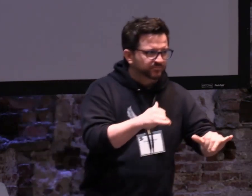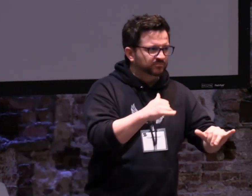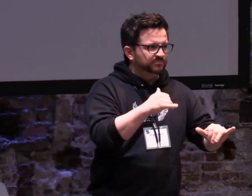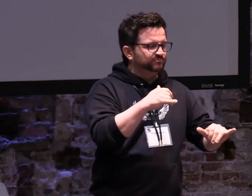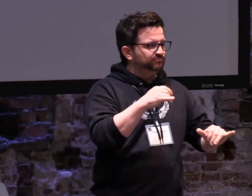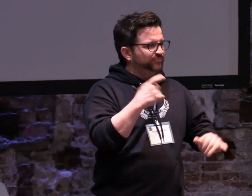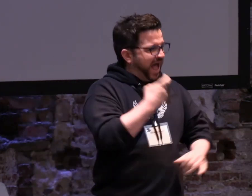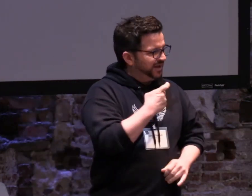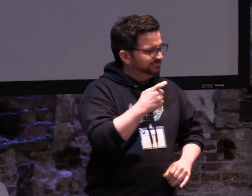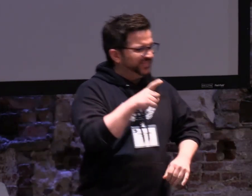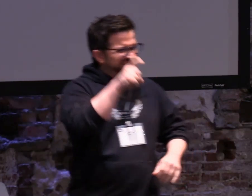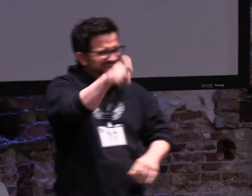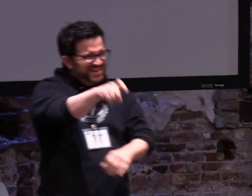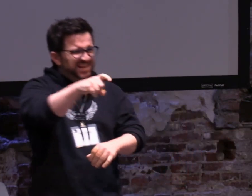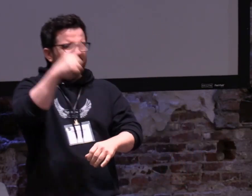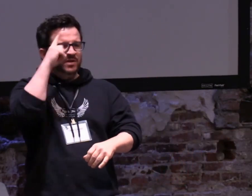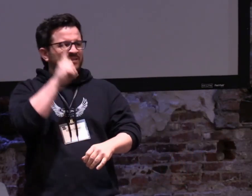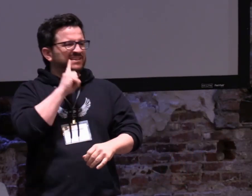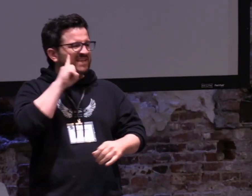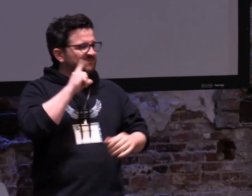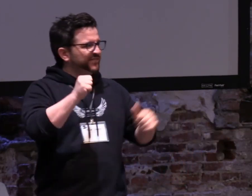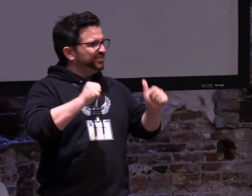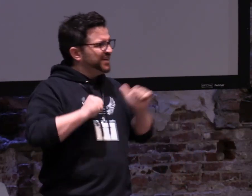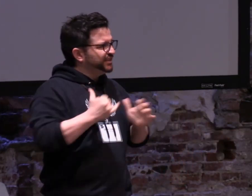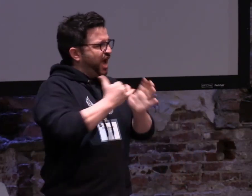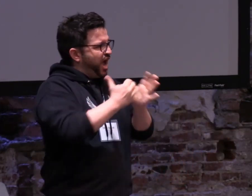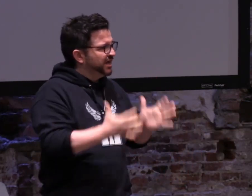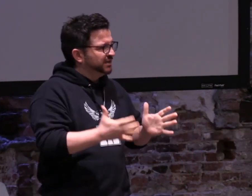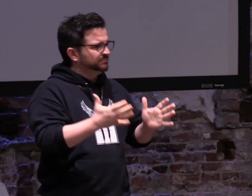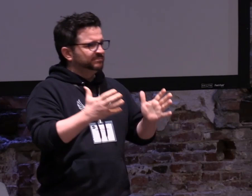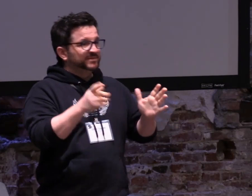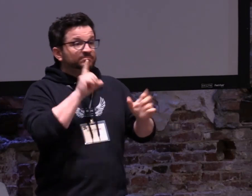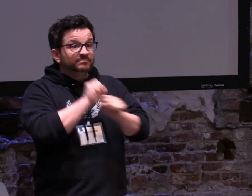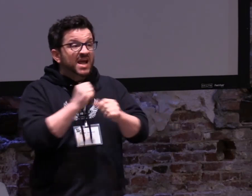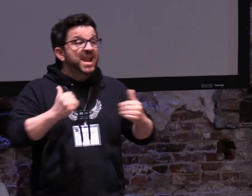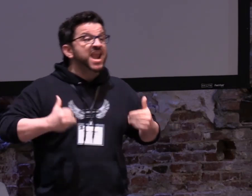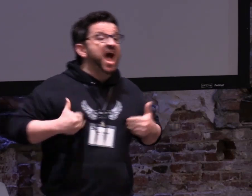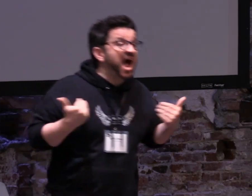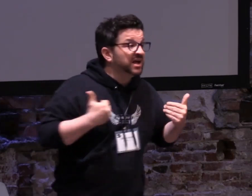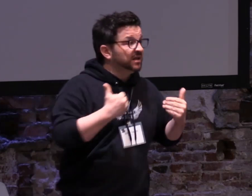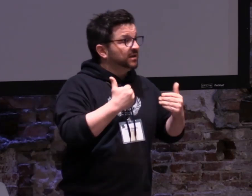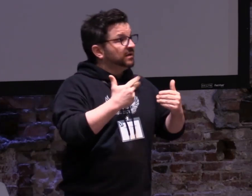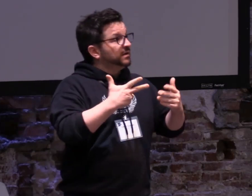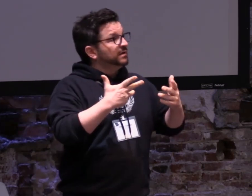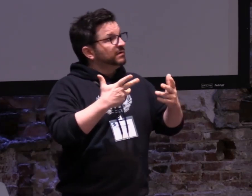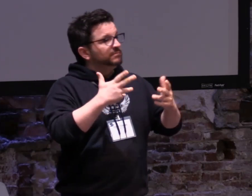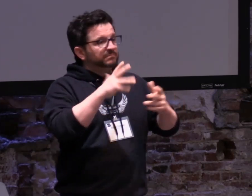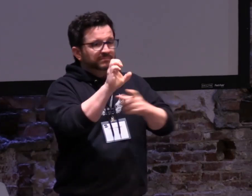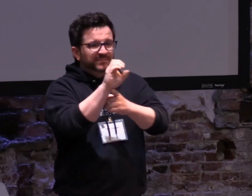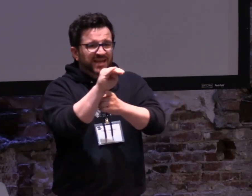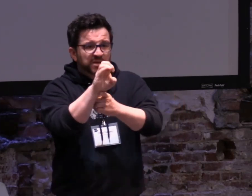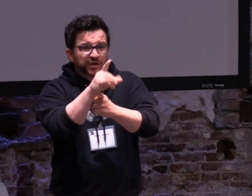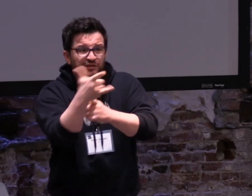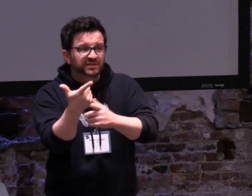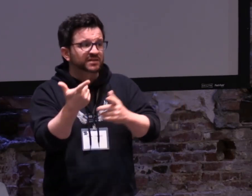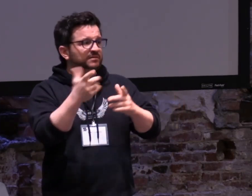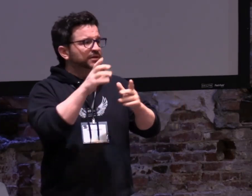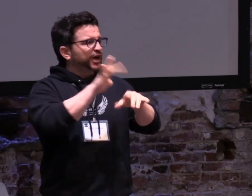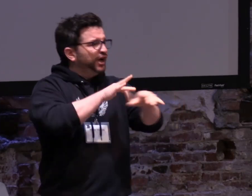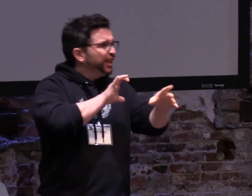were circumstances in that intensive program that came up in which there was a need for a deaf artist, a young deaf artist,